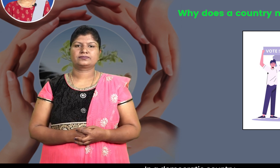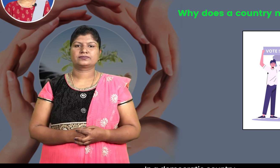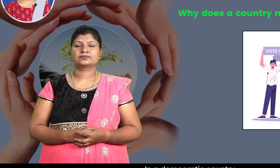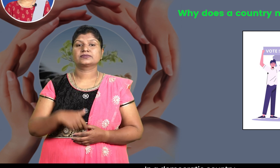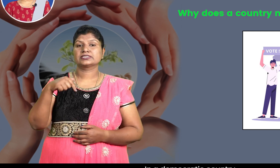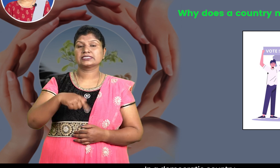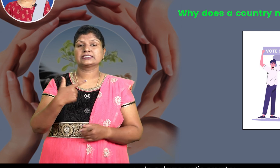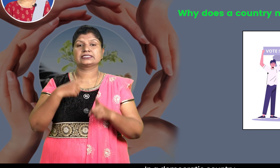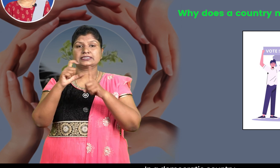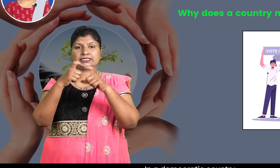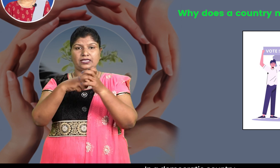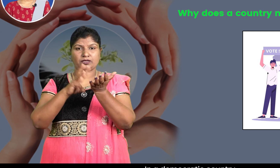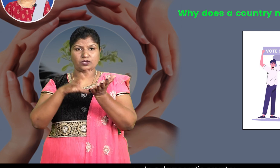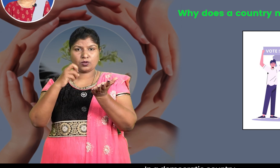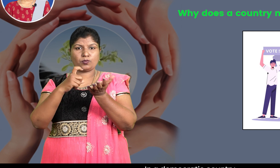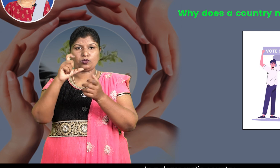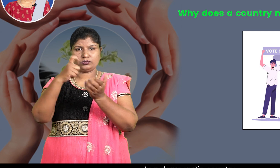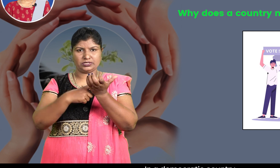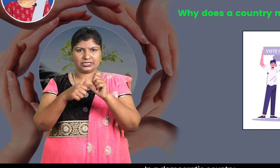In a democratic country